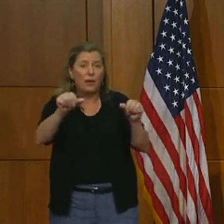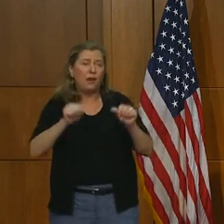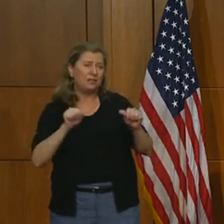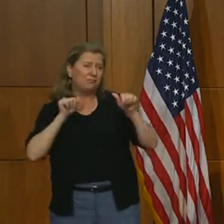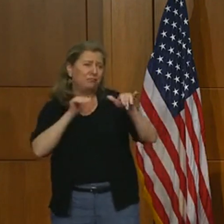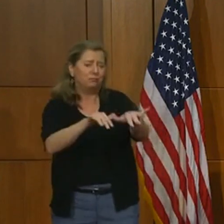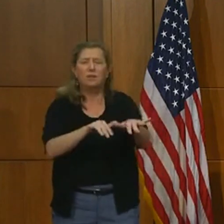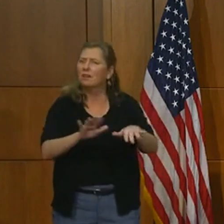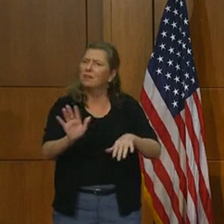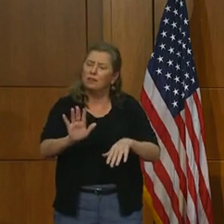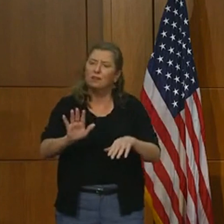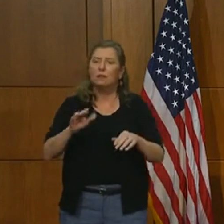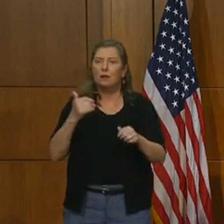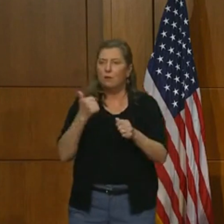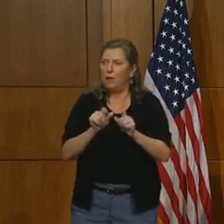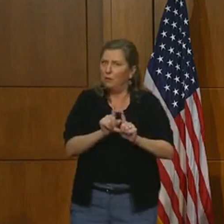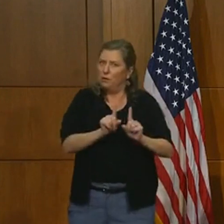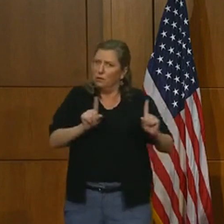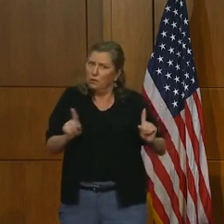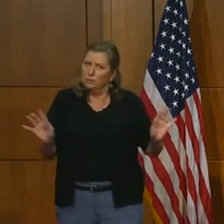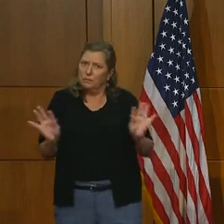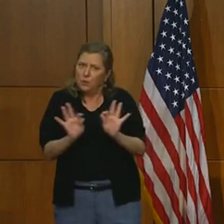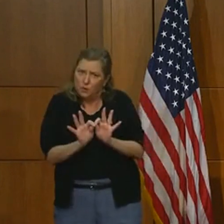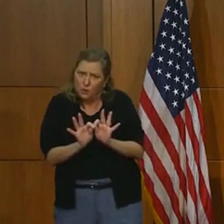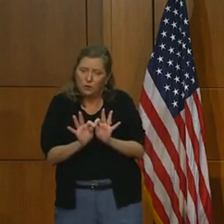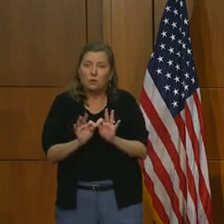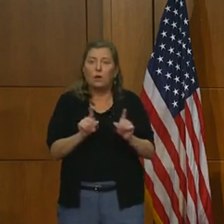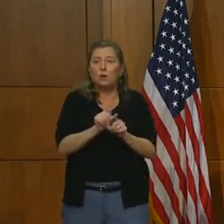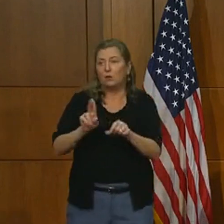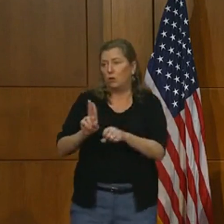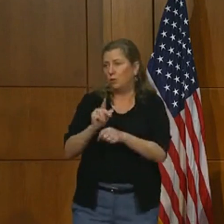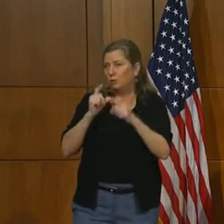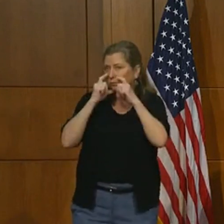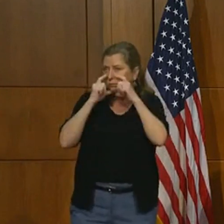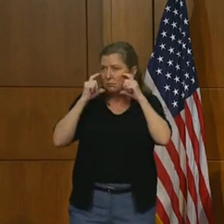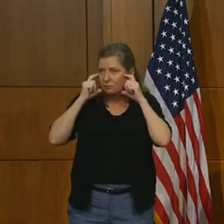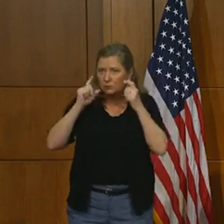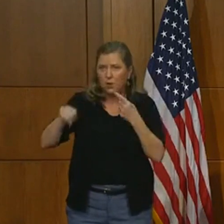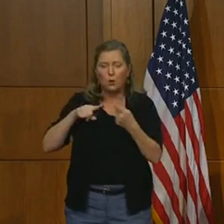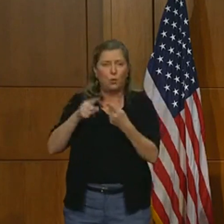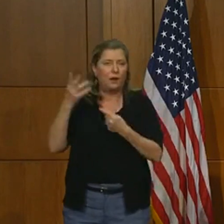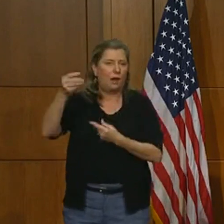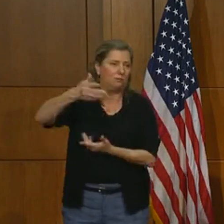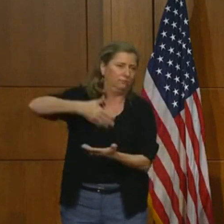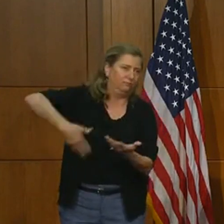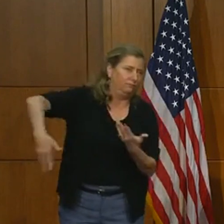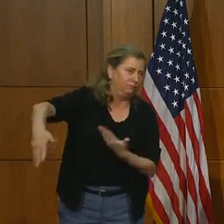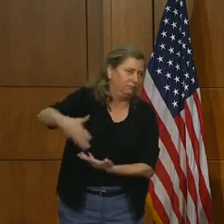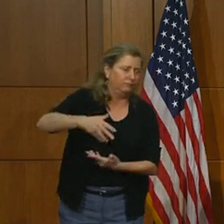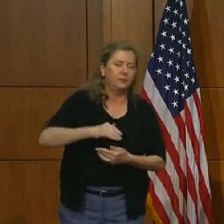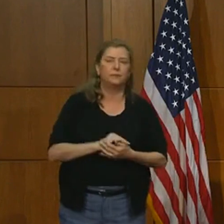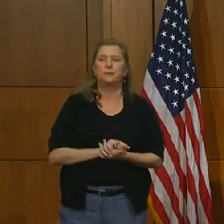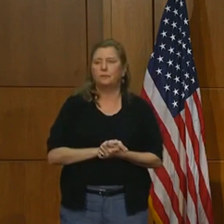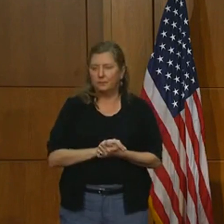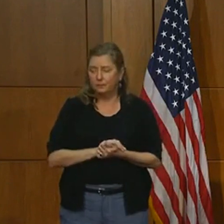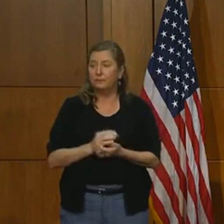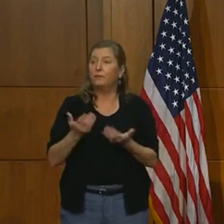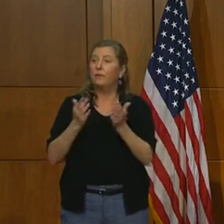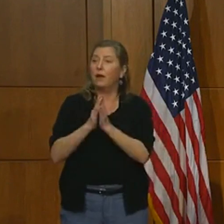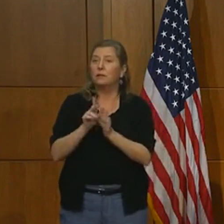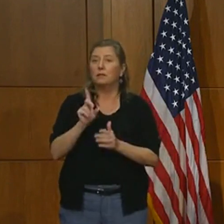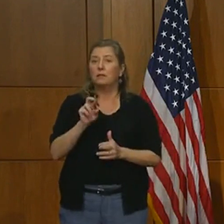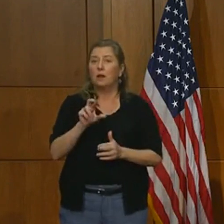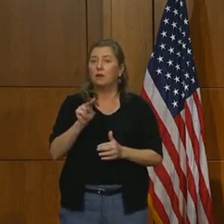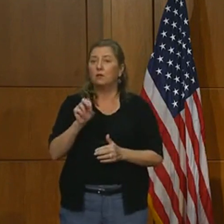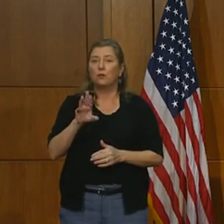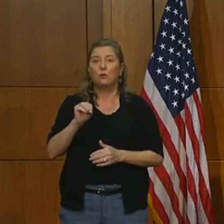to maintain your social distancing, and please wear a face covering when you're out in public. Now I'll ask Dr. Norm Oliver